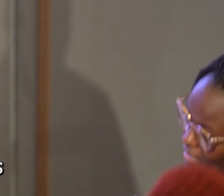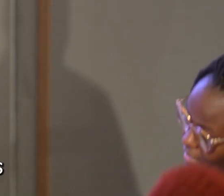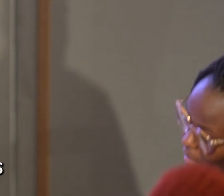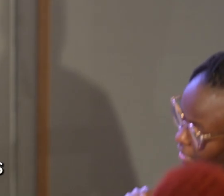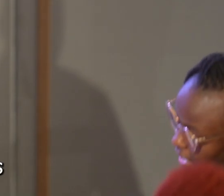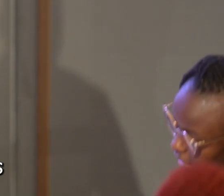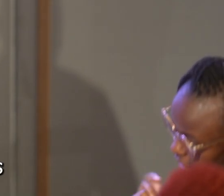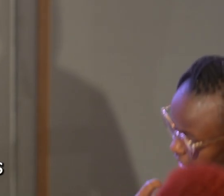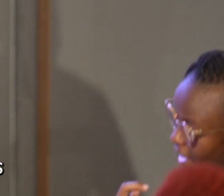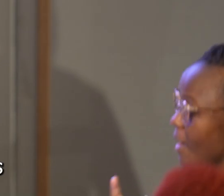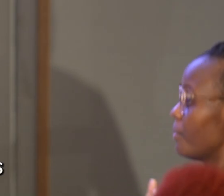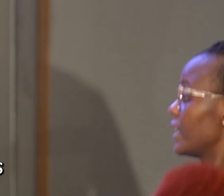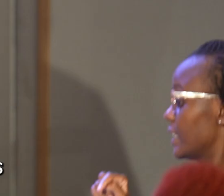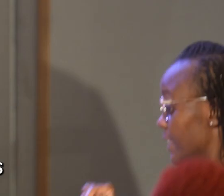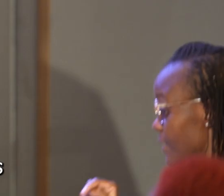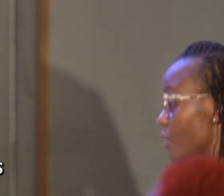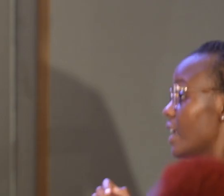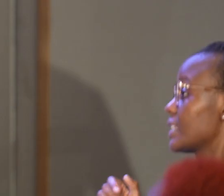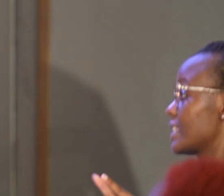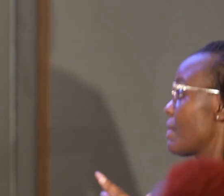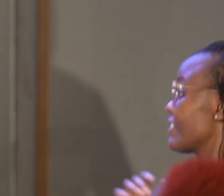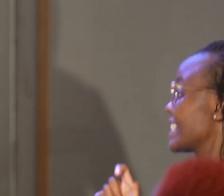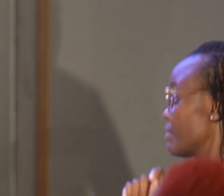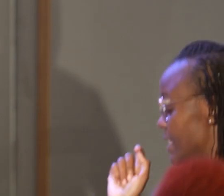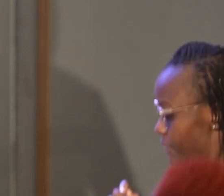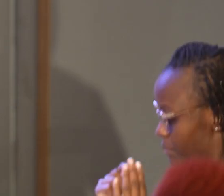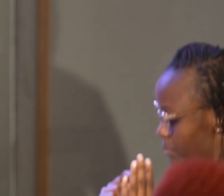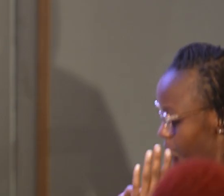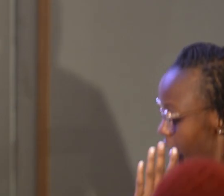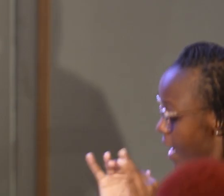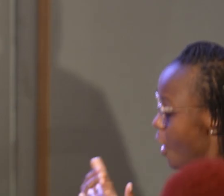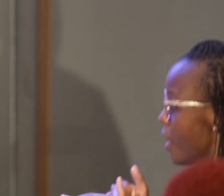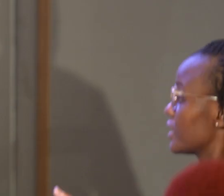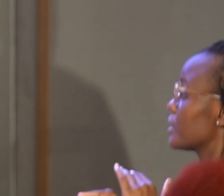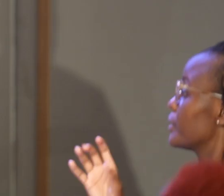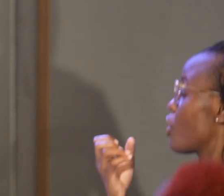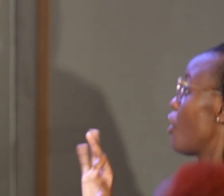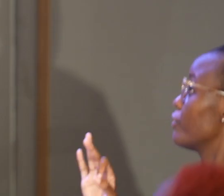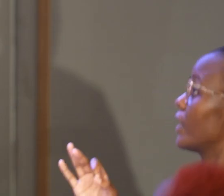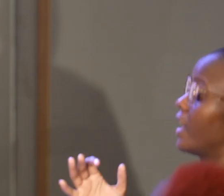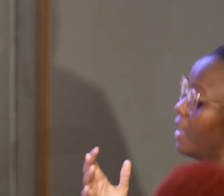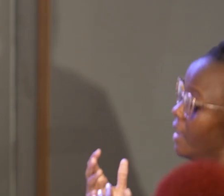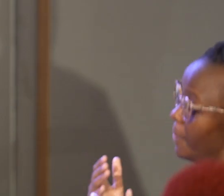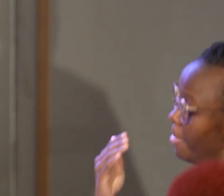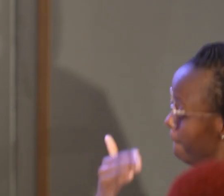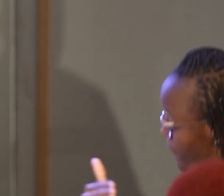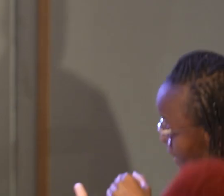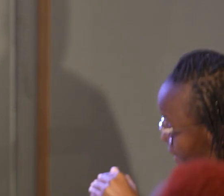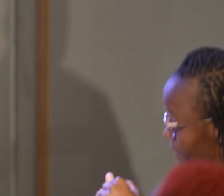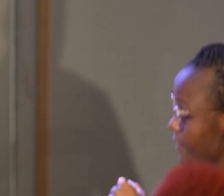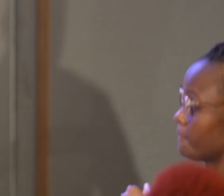way, also has specific provisions on accessibility of infrastructure,